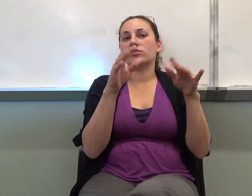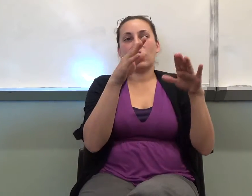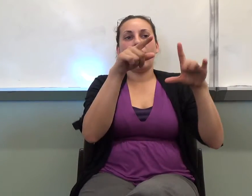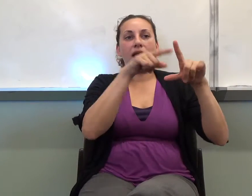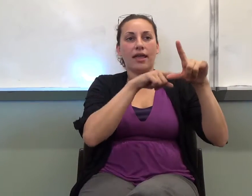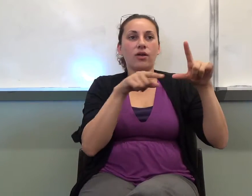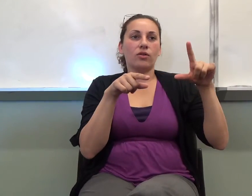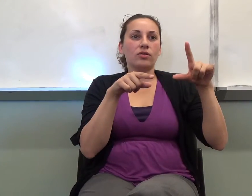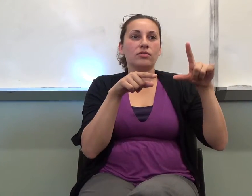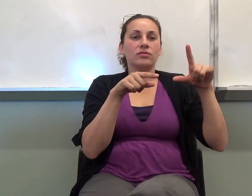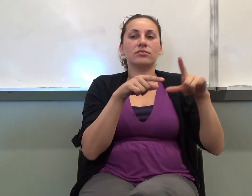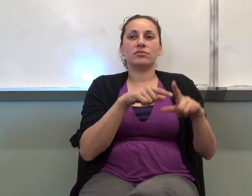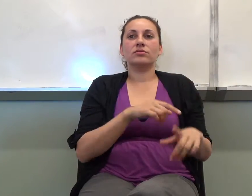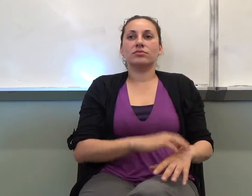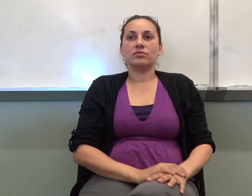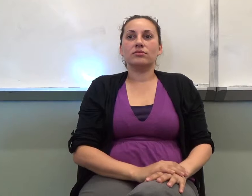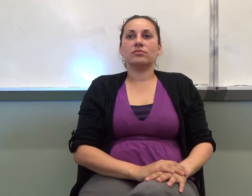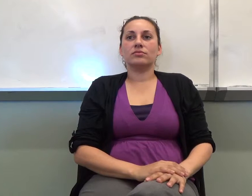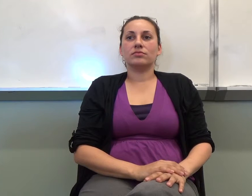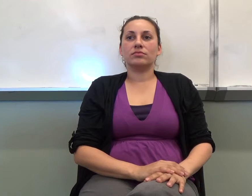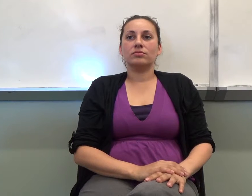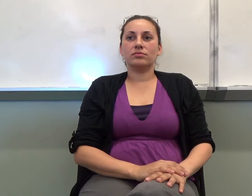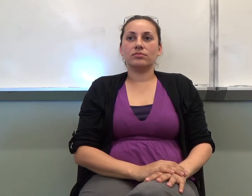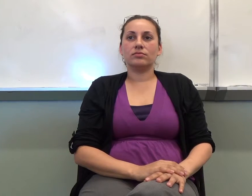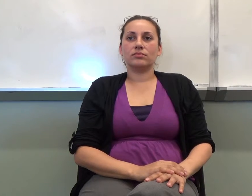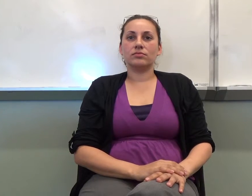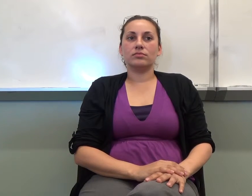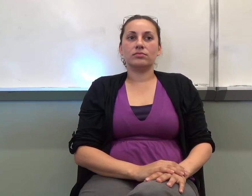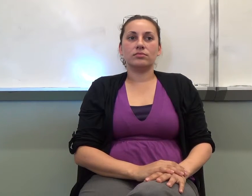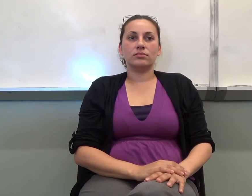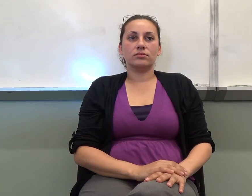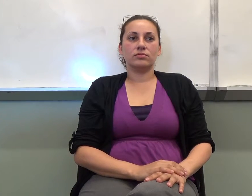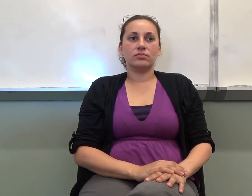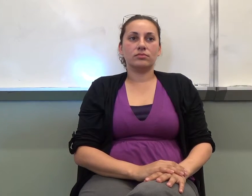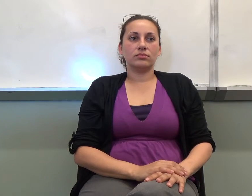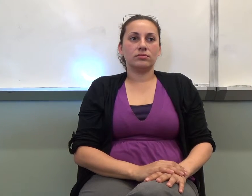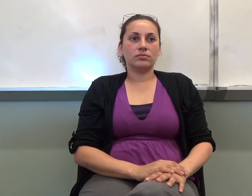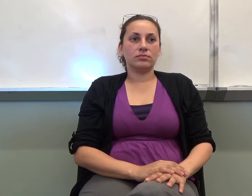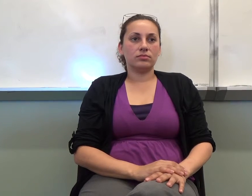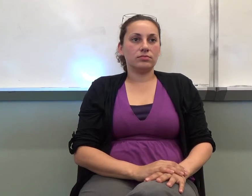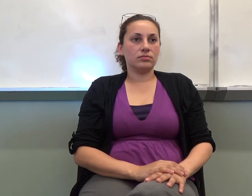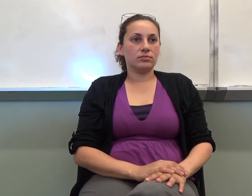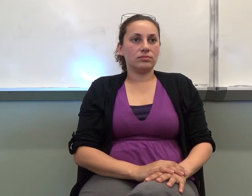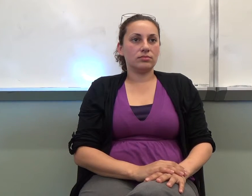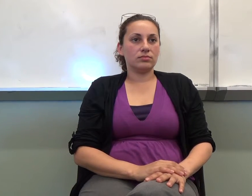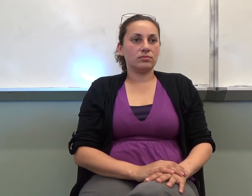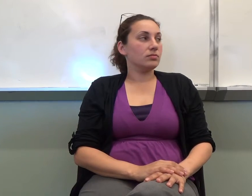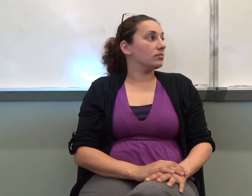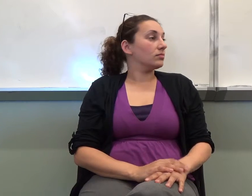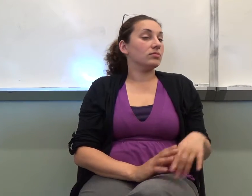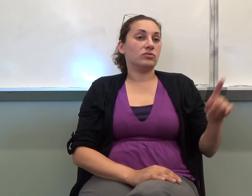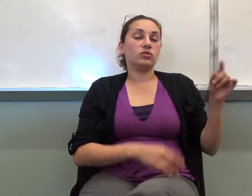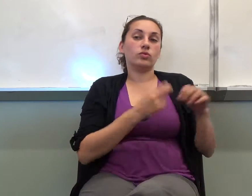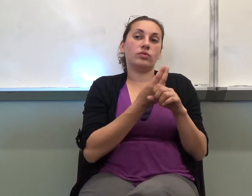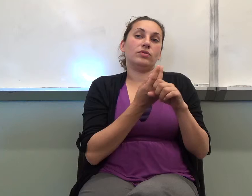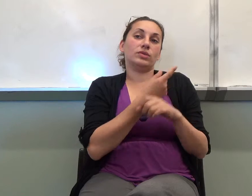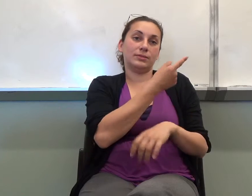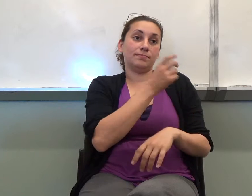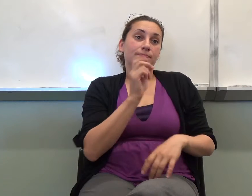angle. It just uses gravity to tell you what the answer is. Very nice. So we're going to use that. All right, so we're going to start